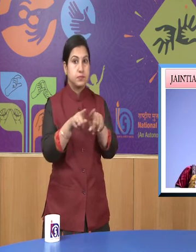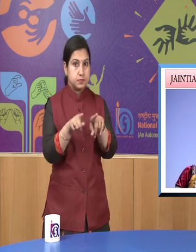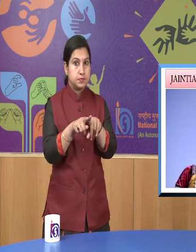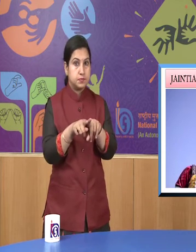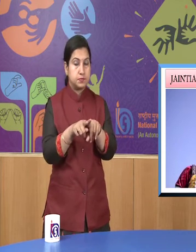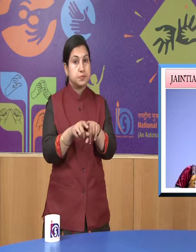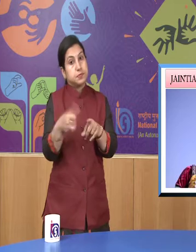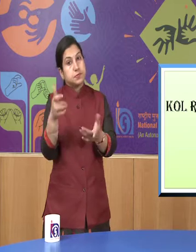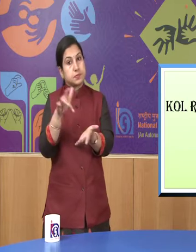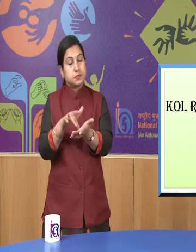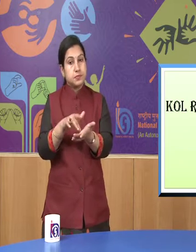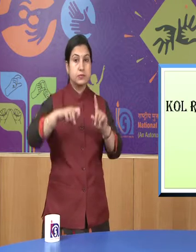and Kol,